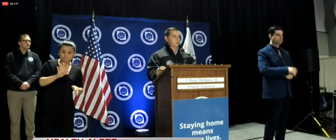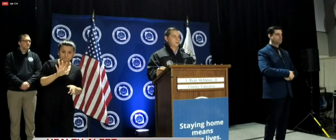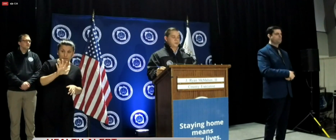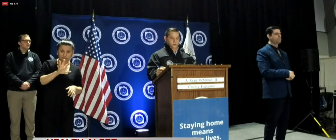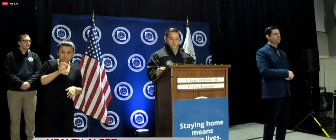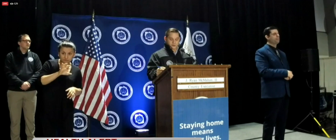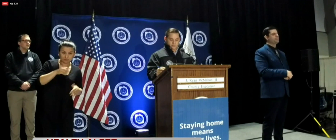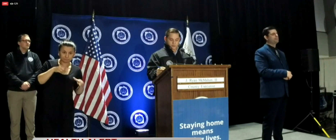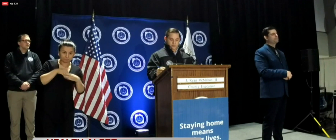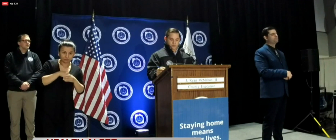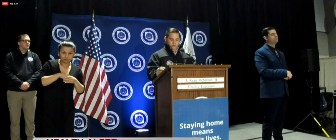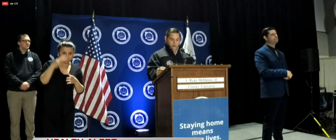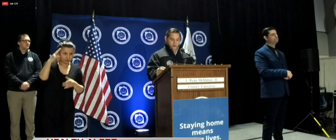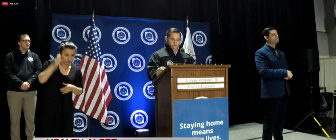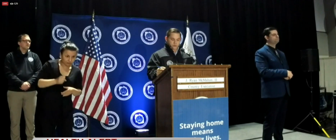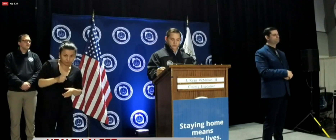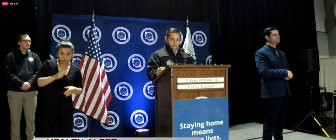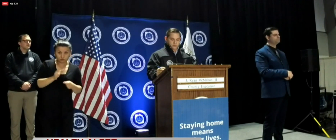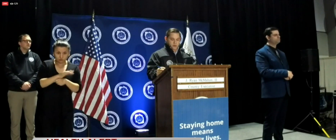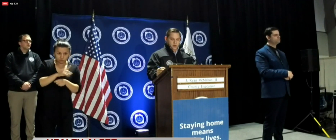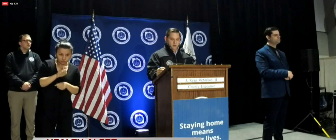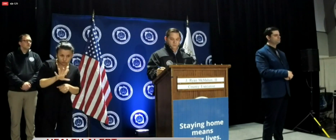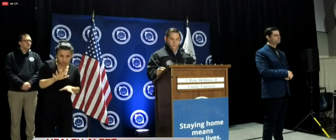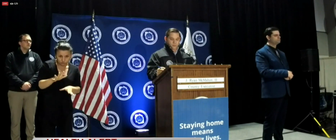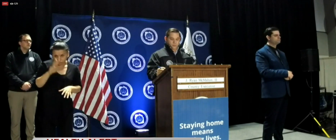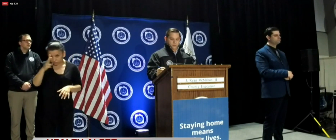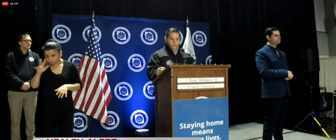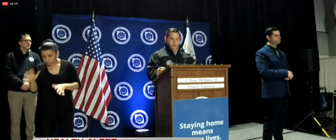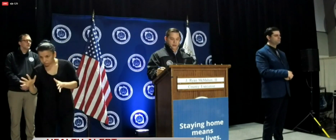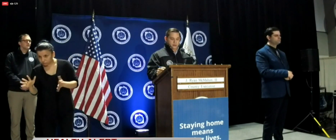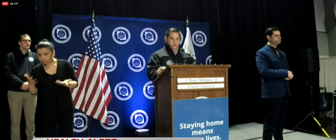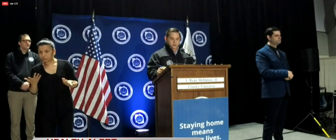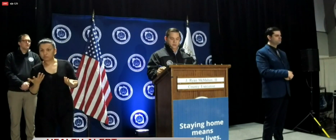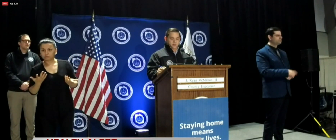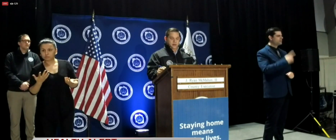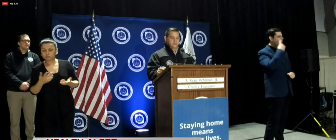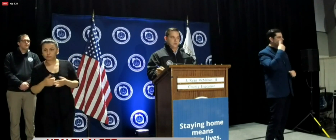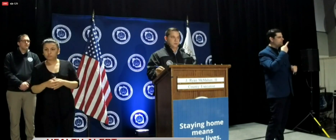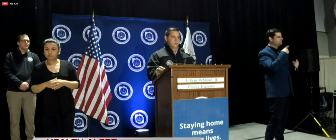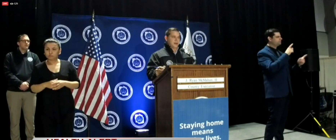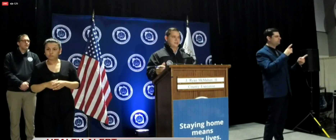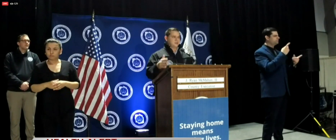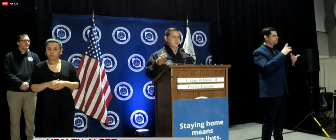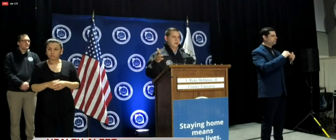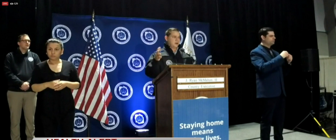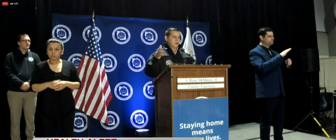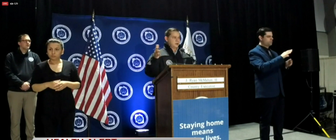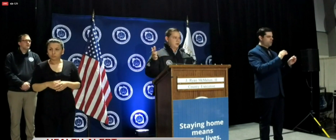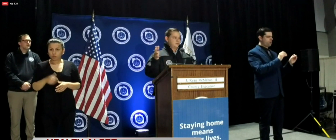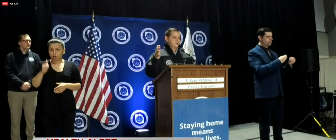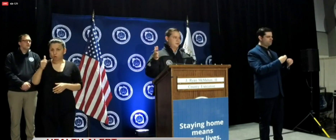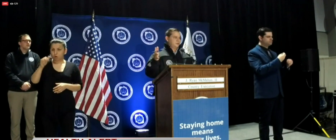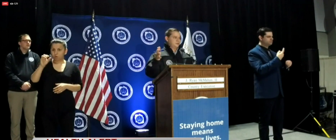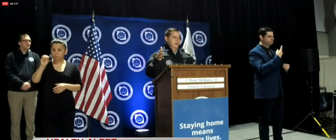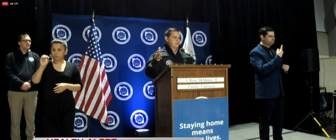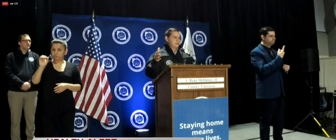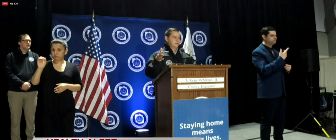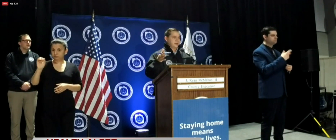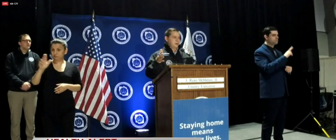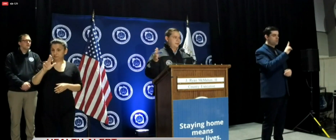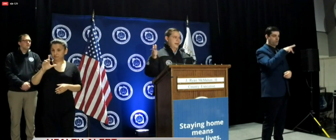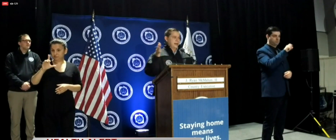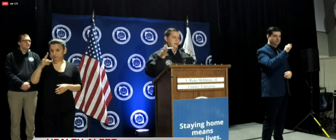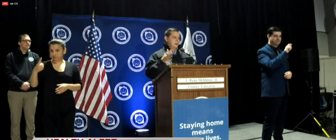have broke this story, Tim, or someone in your outfit, that they have the capacity to do about 100 or 150 tests